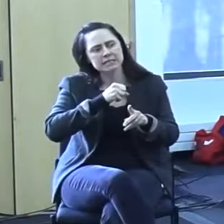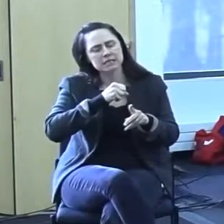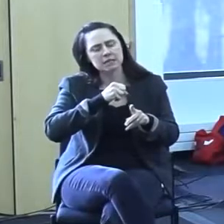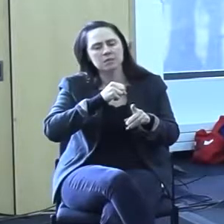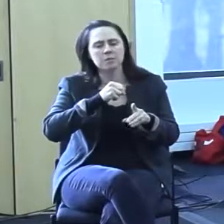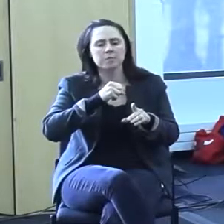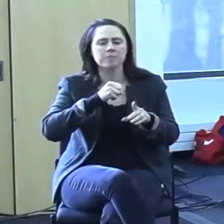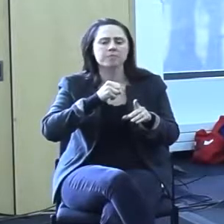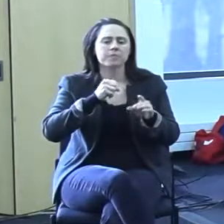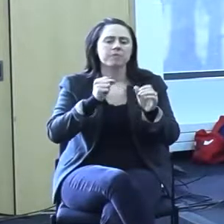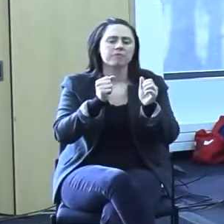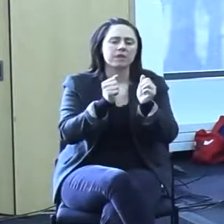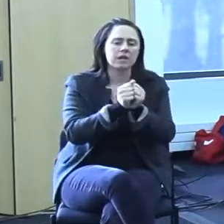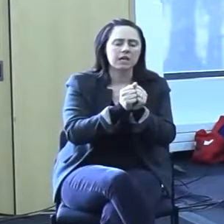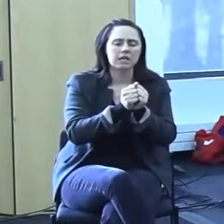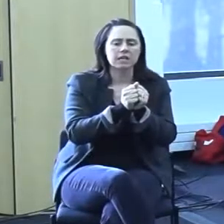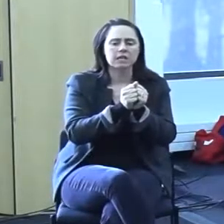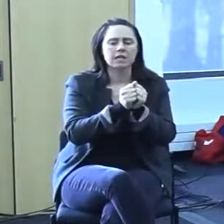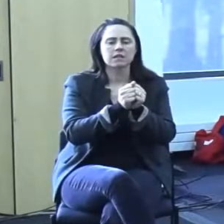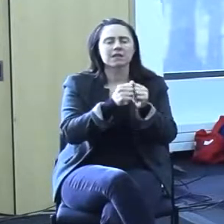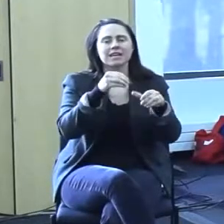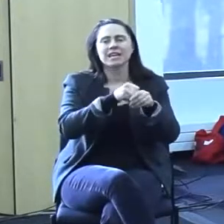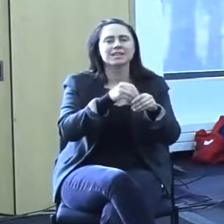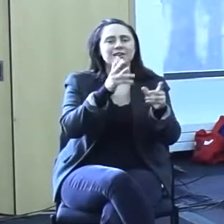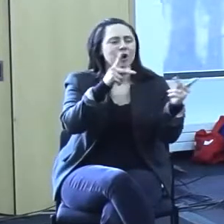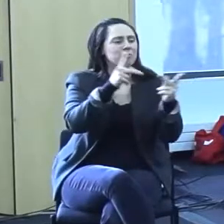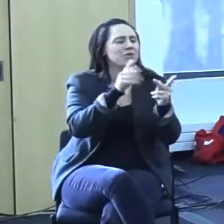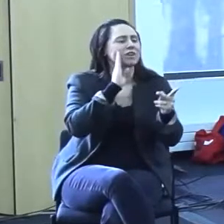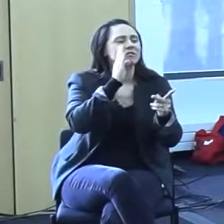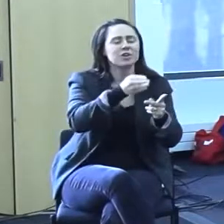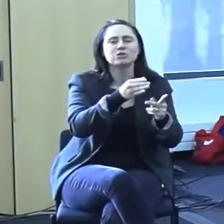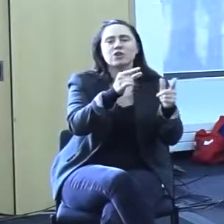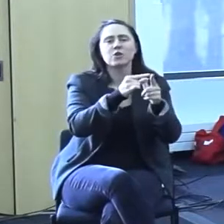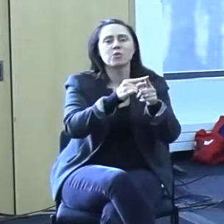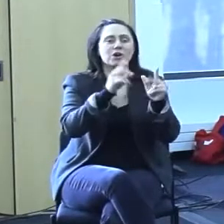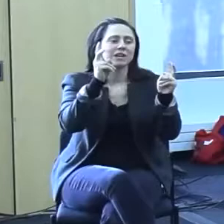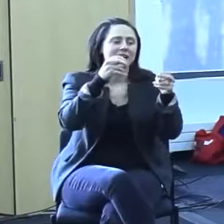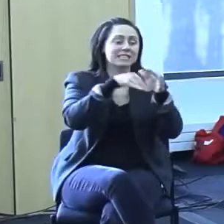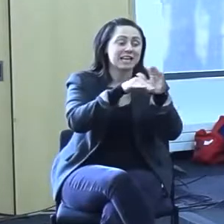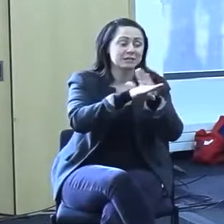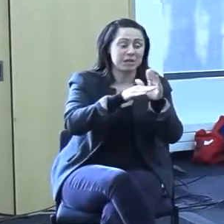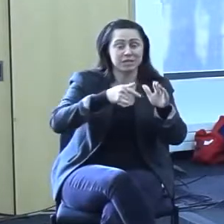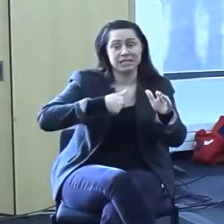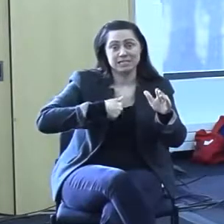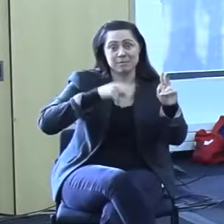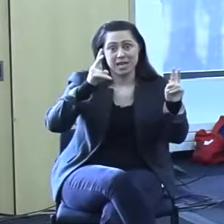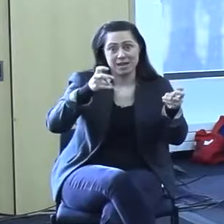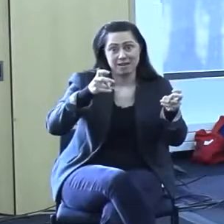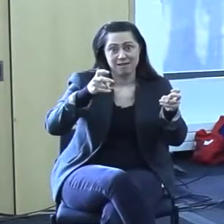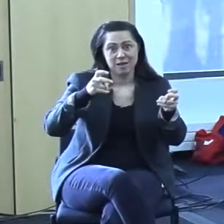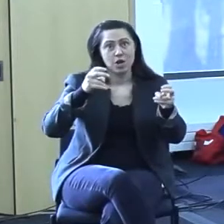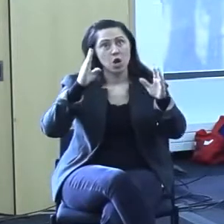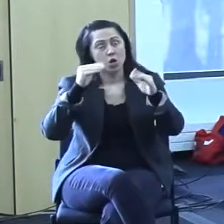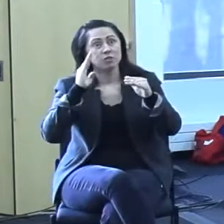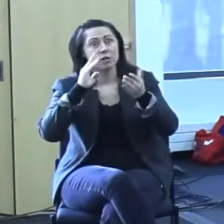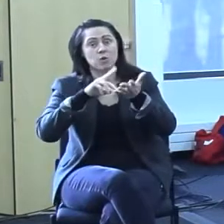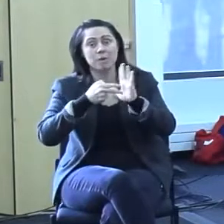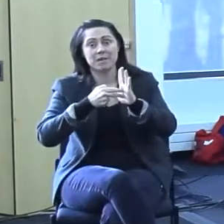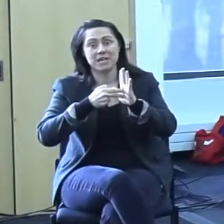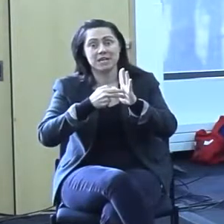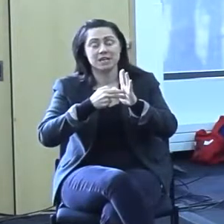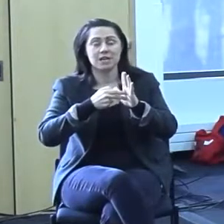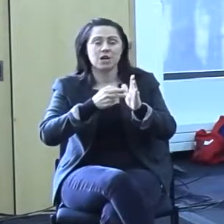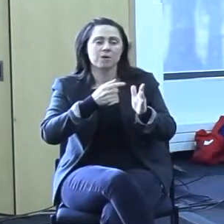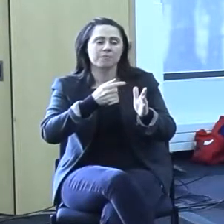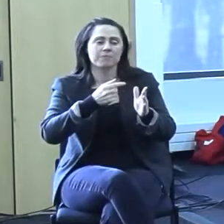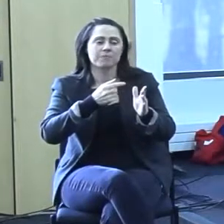in a perfect future, the word accessibility to me hopefully will mean